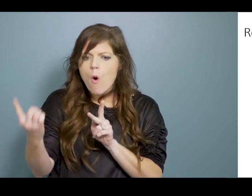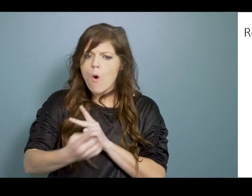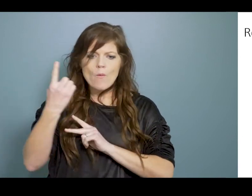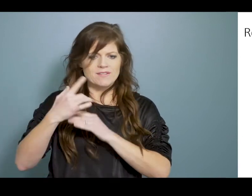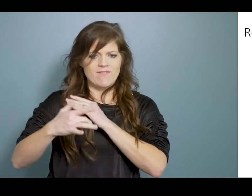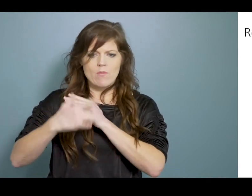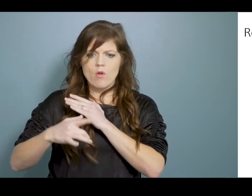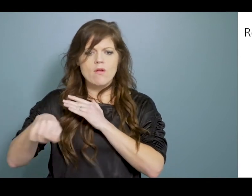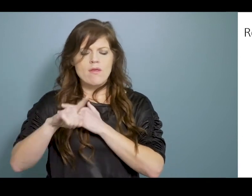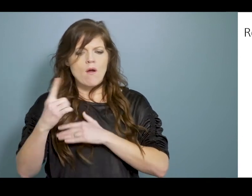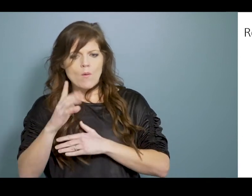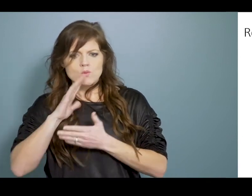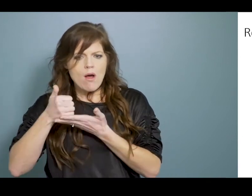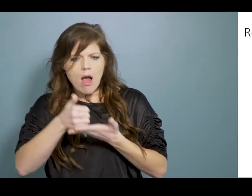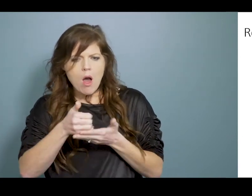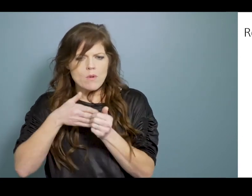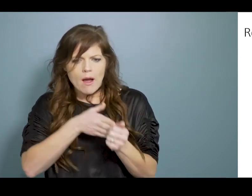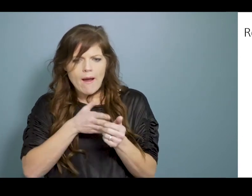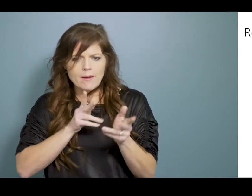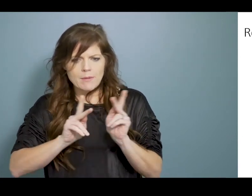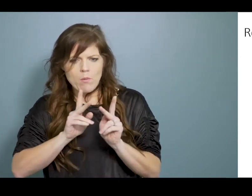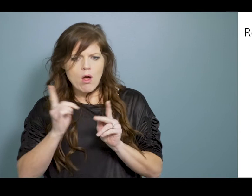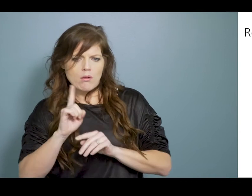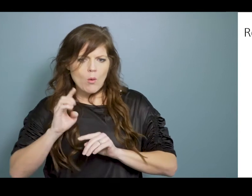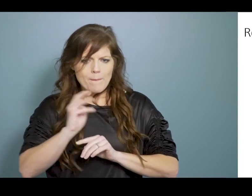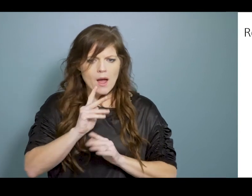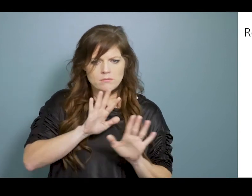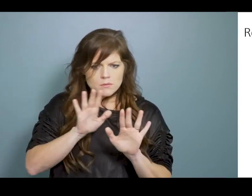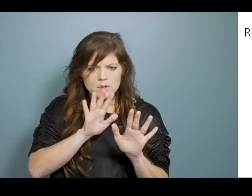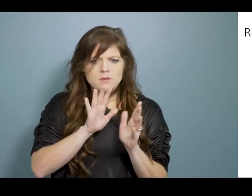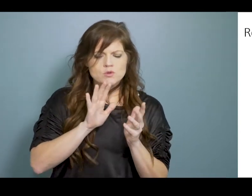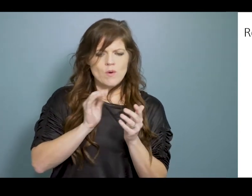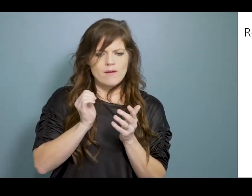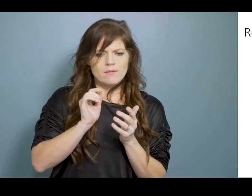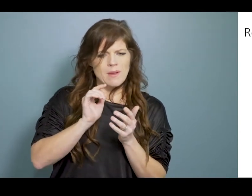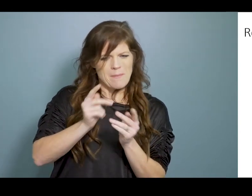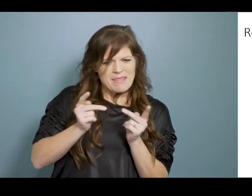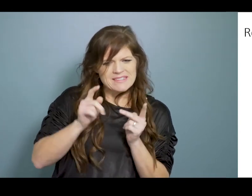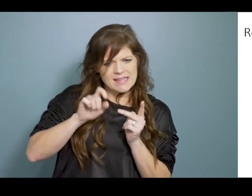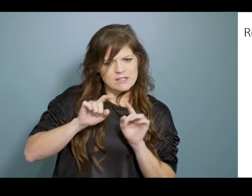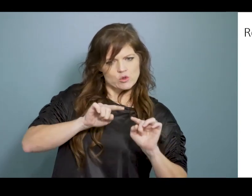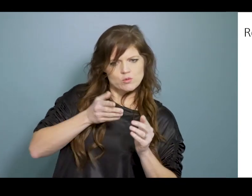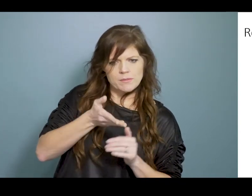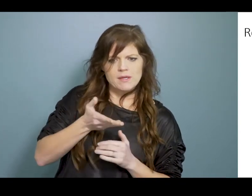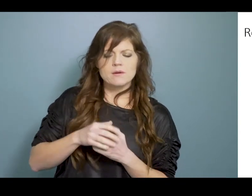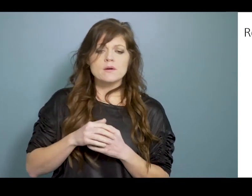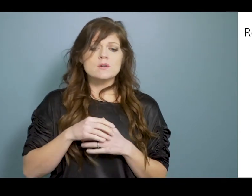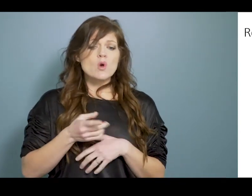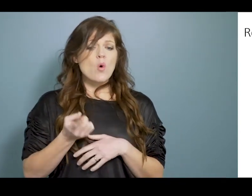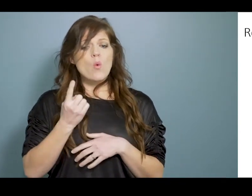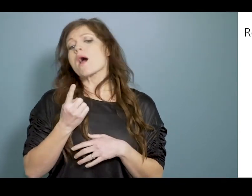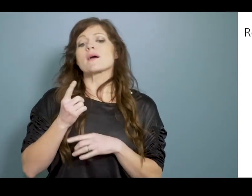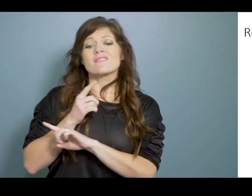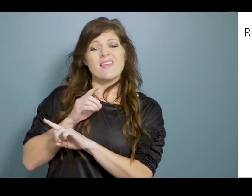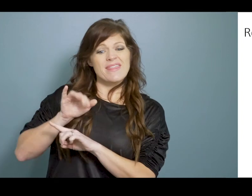resources and really help guide people to where they need to be. And you don't have to be suicidal to call.